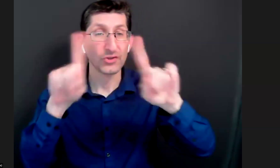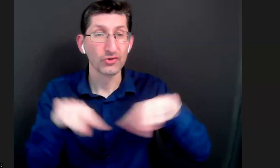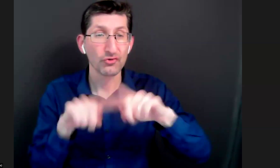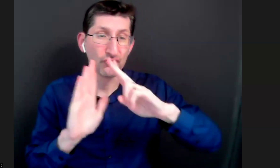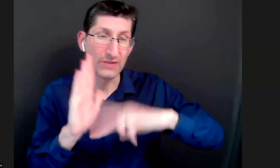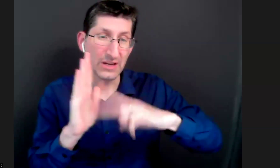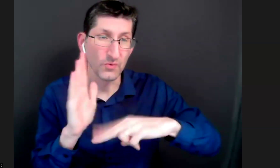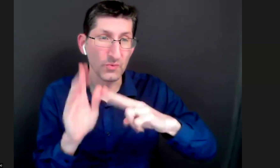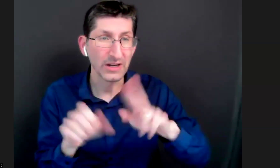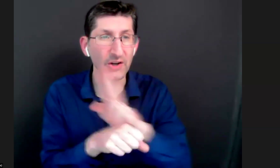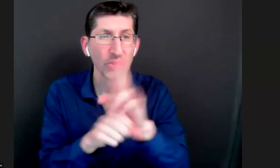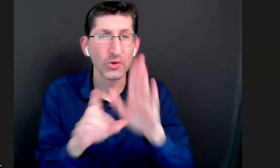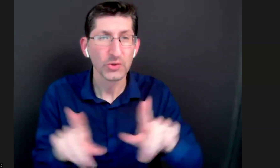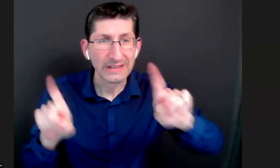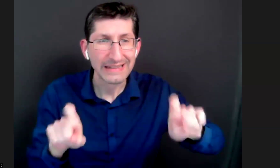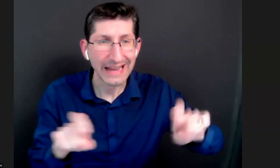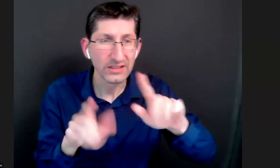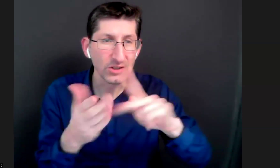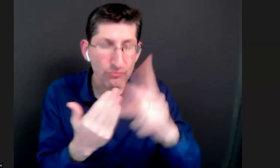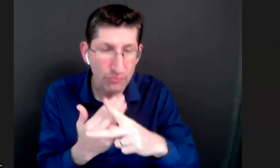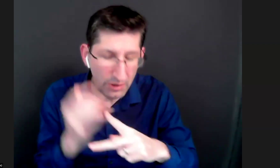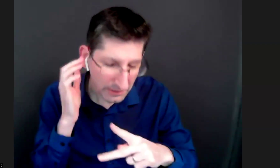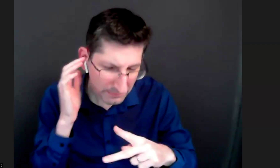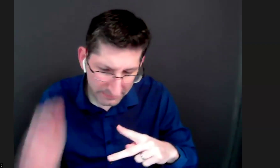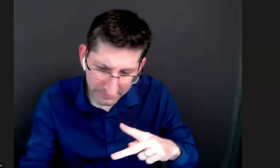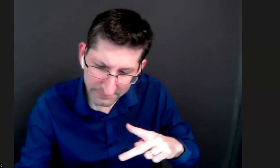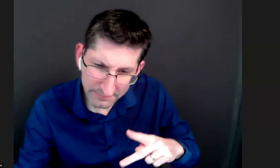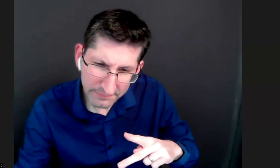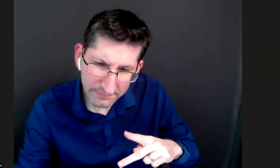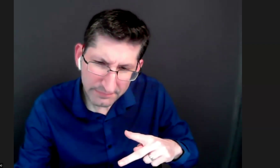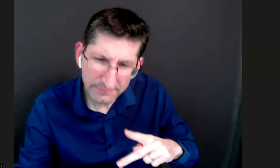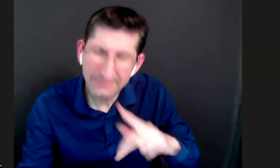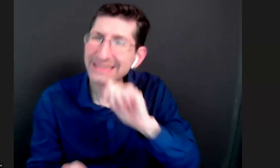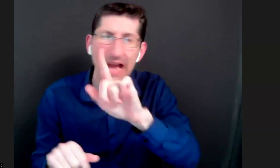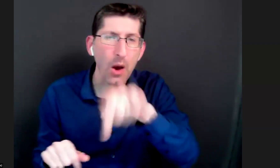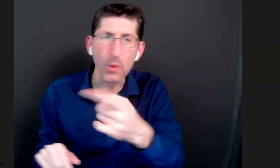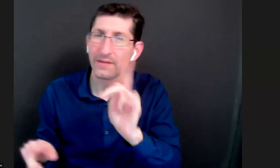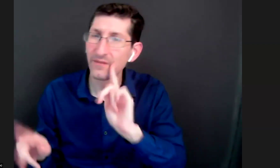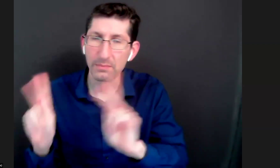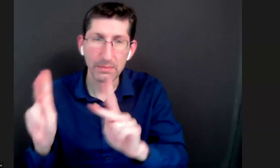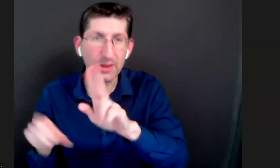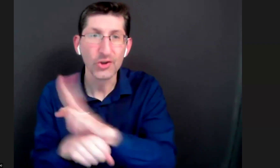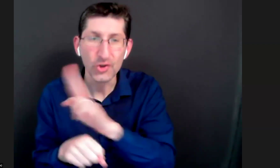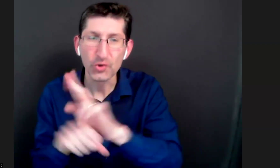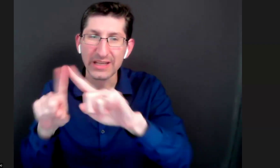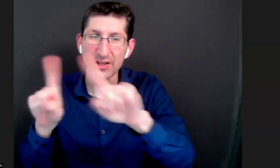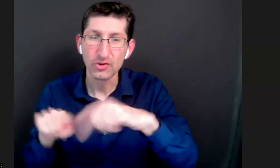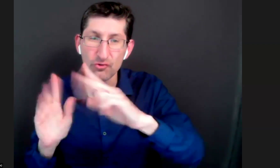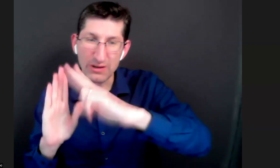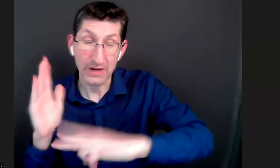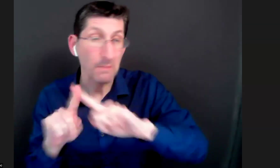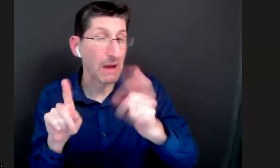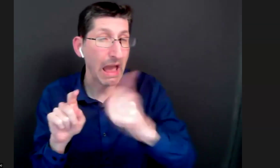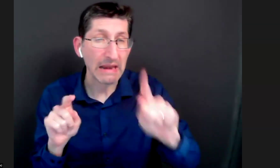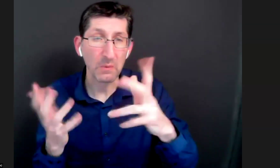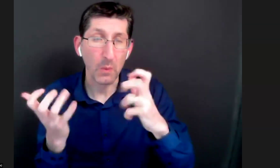and it's not just for people who use a screen reader as their main device, but for anyone who's interested in learning more about